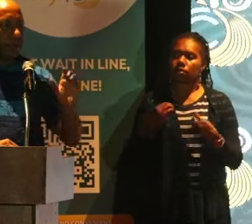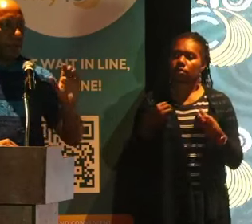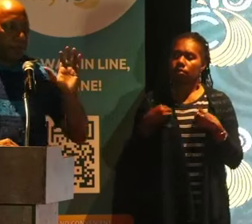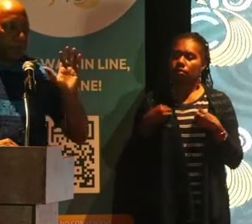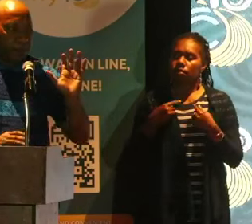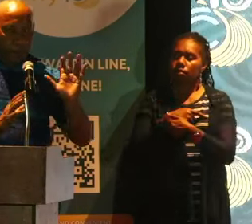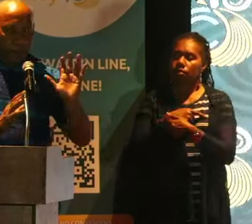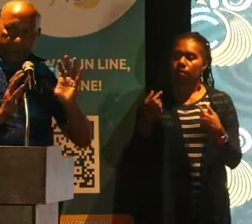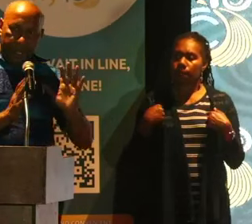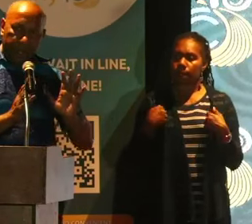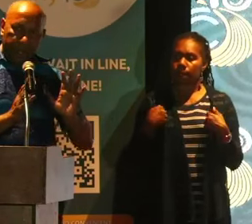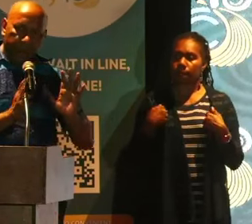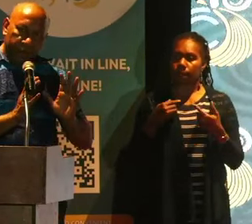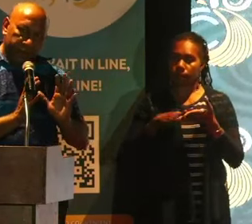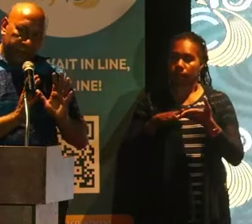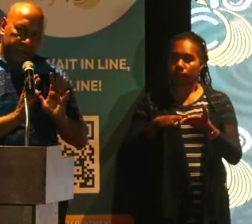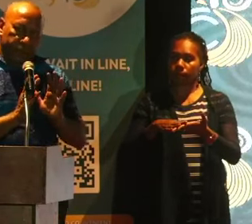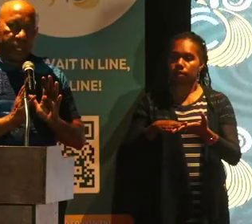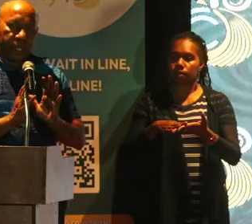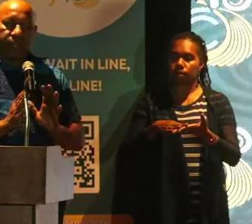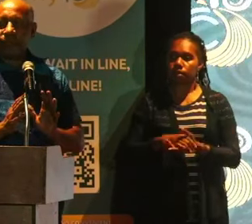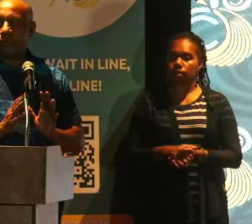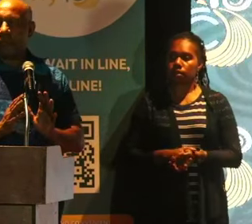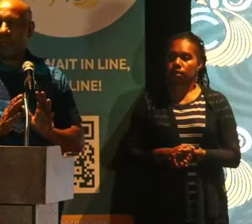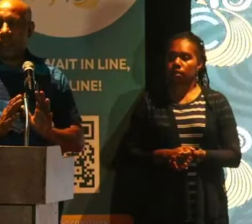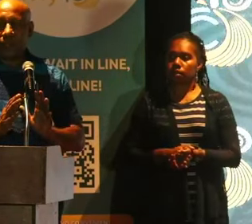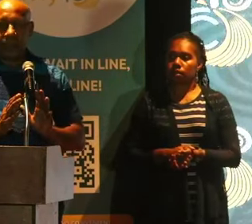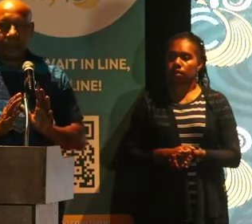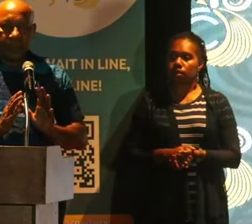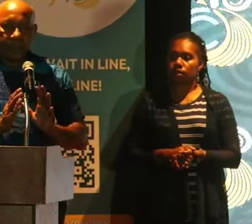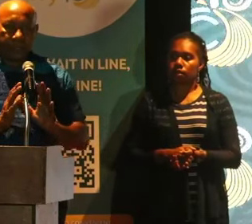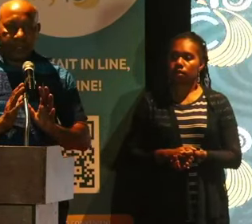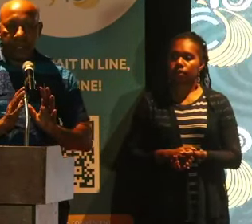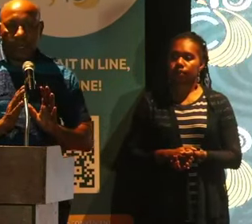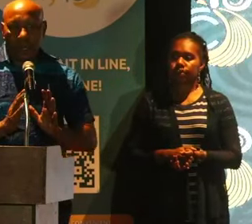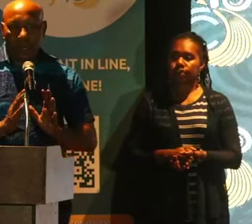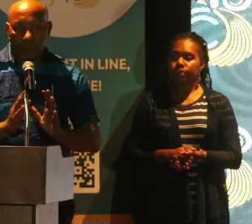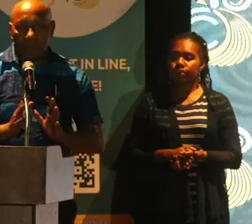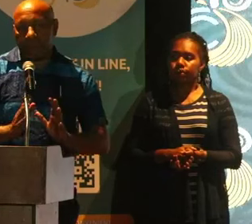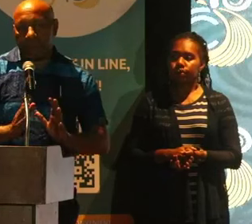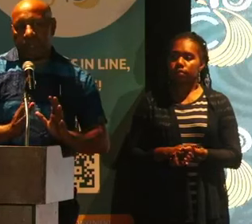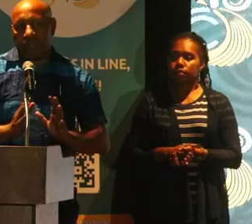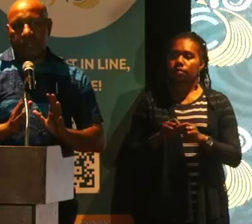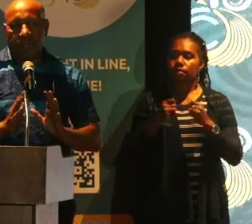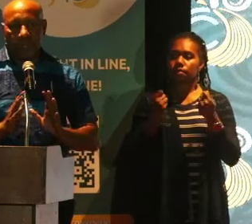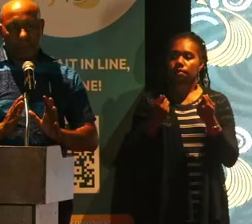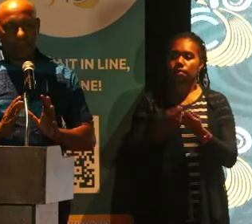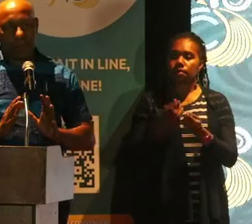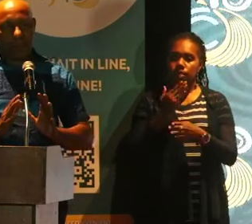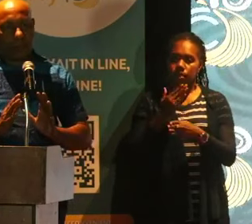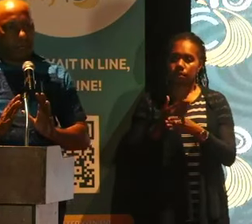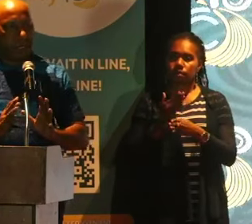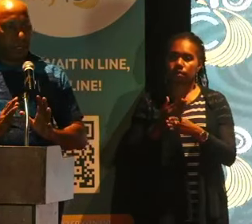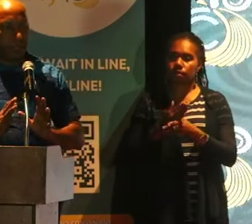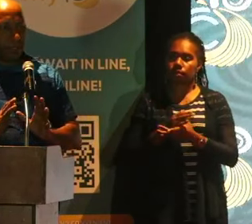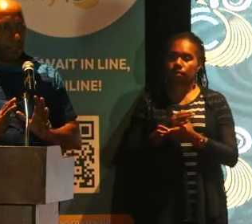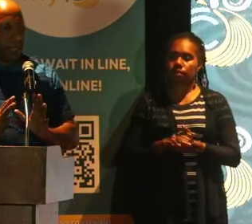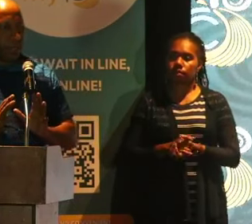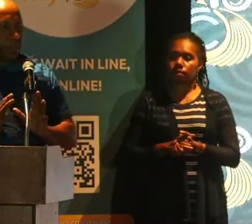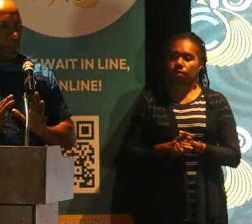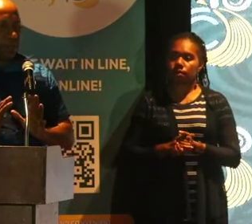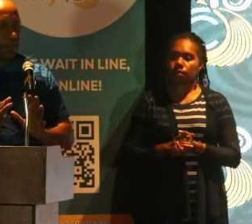by bringing all the resources together, meet the required volume. We can export, we can build a